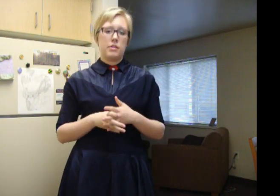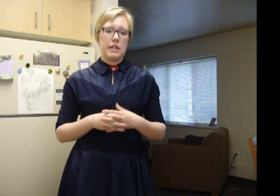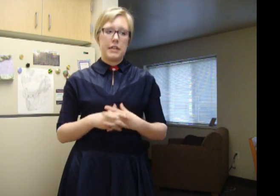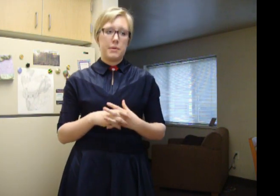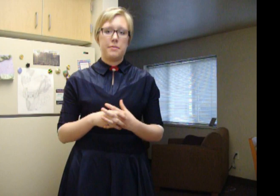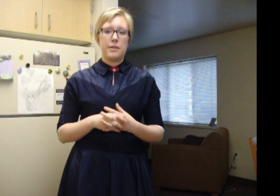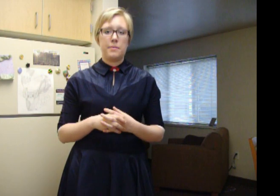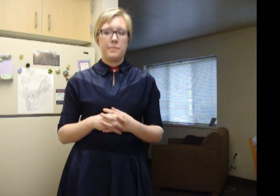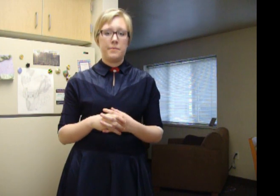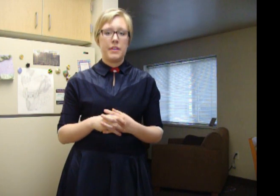like Taylor Swift.